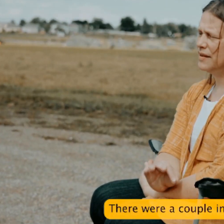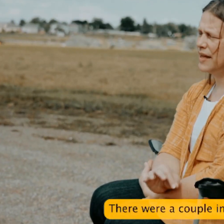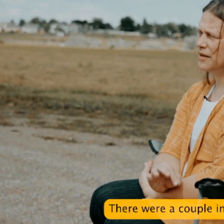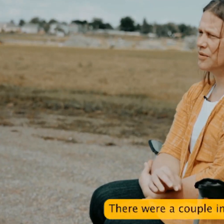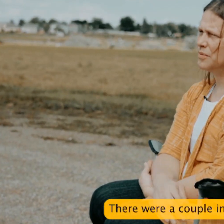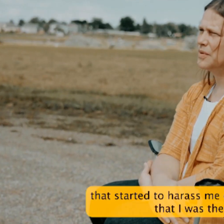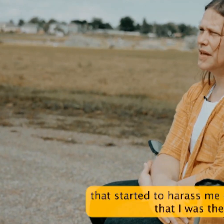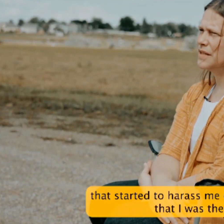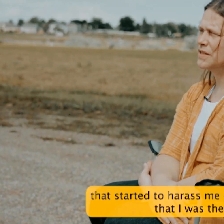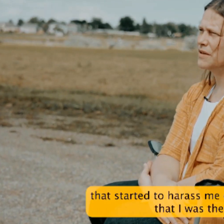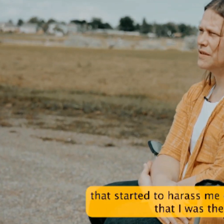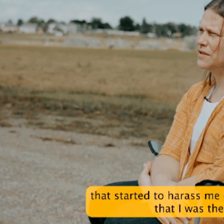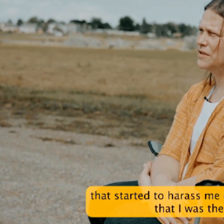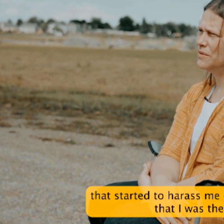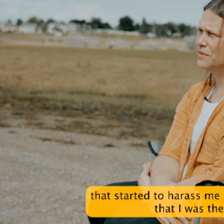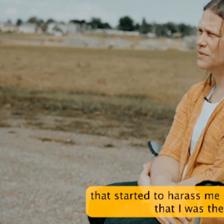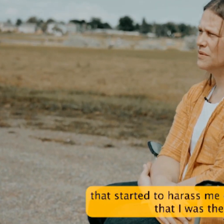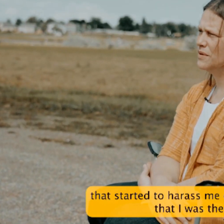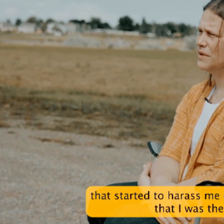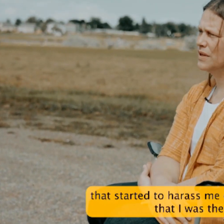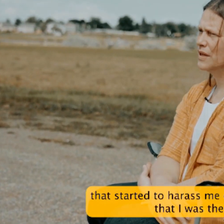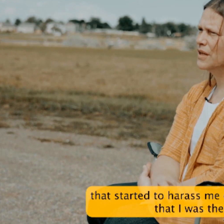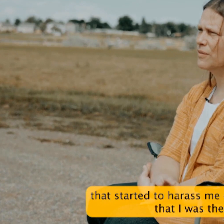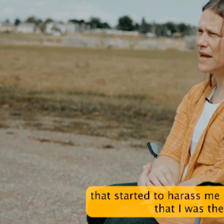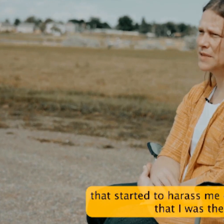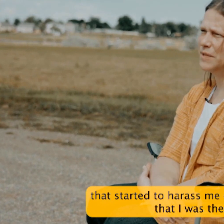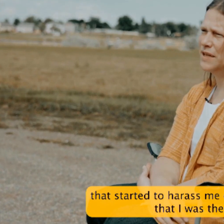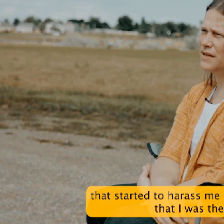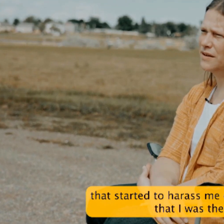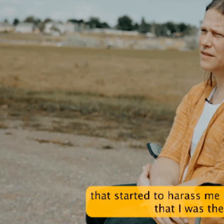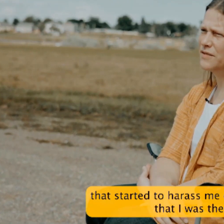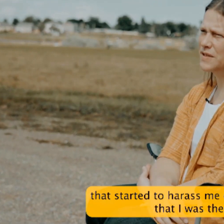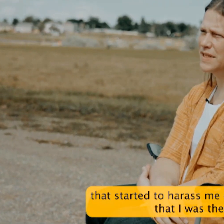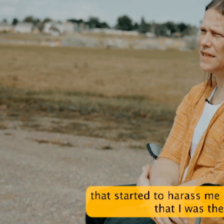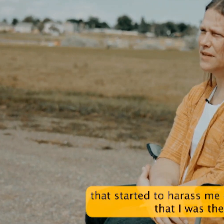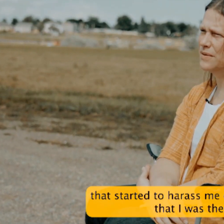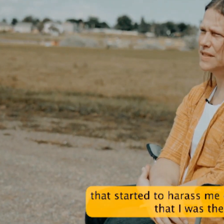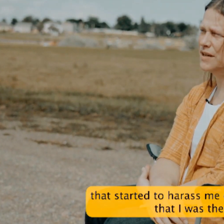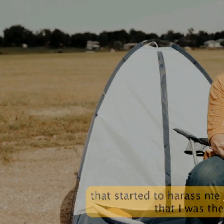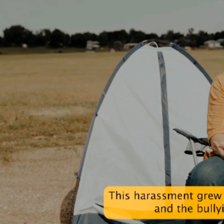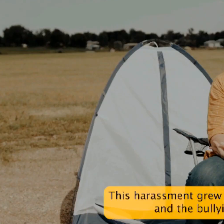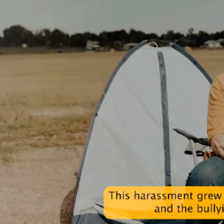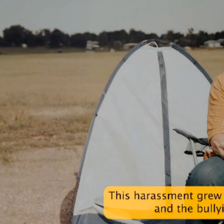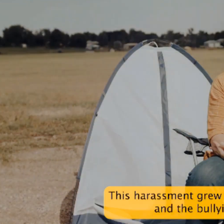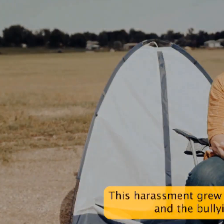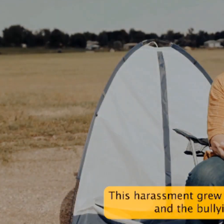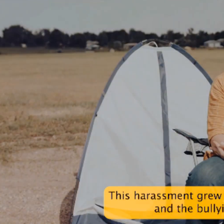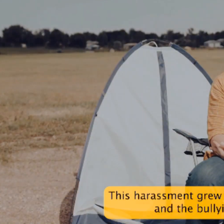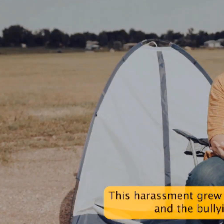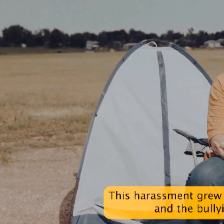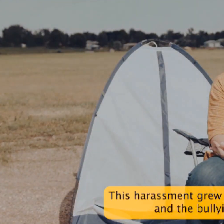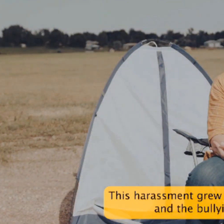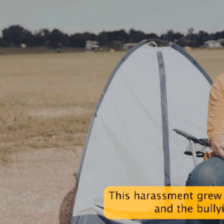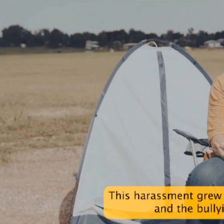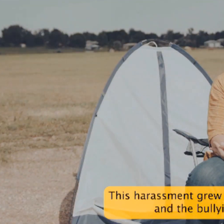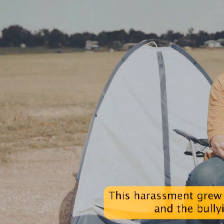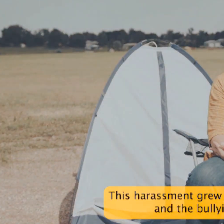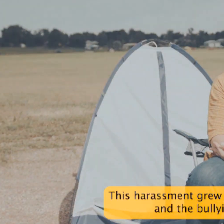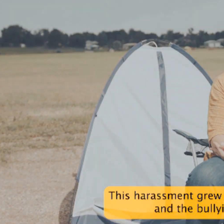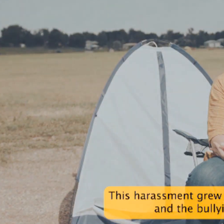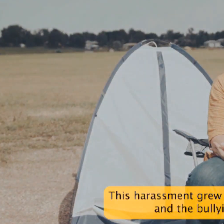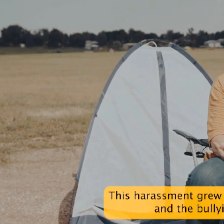in that group that started to harass me on the first day that I was there. This harassment grew